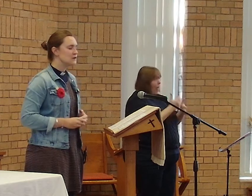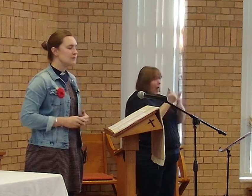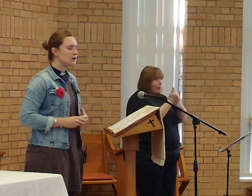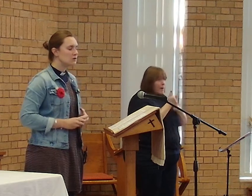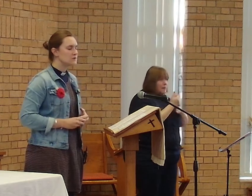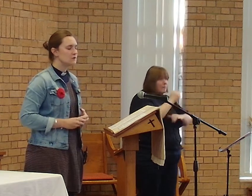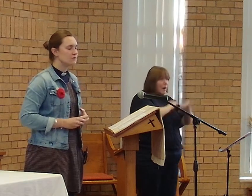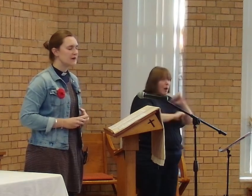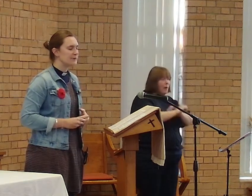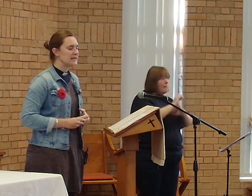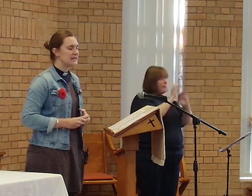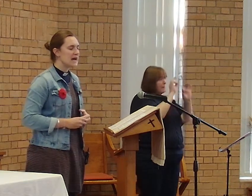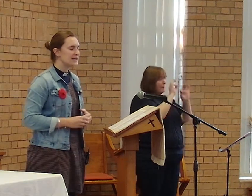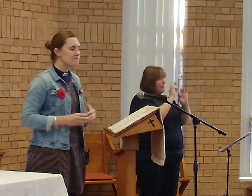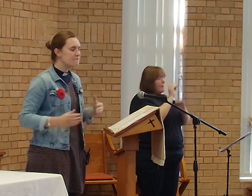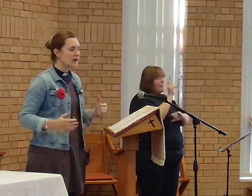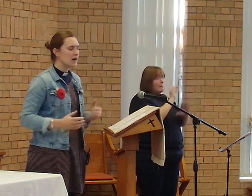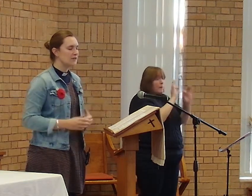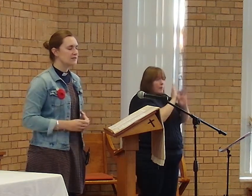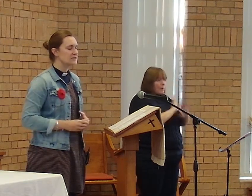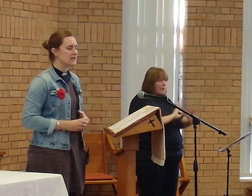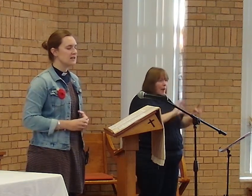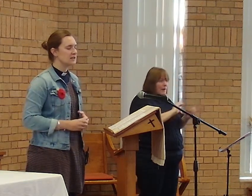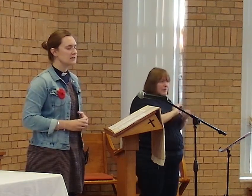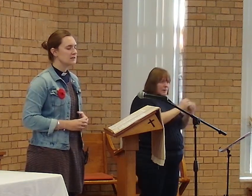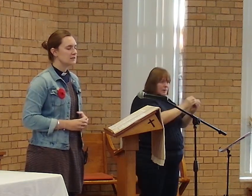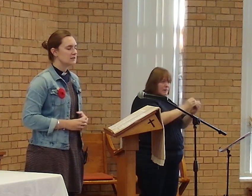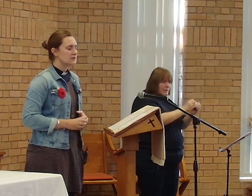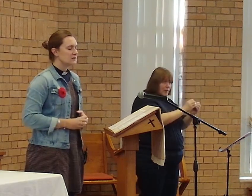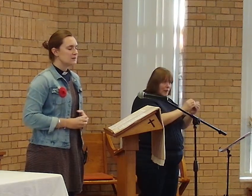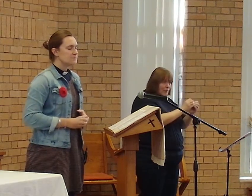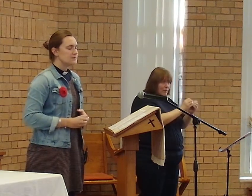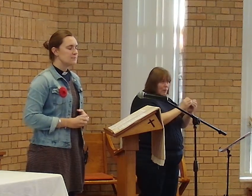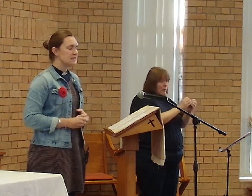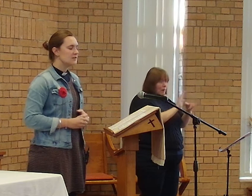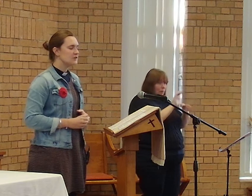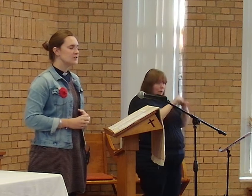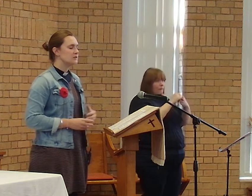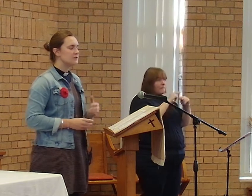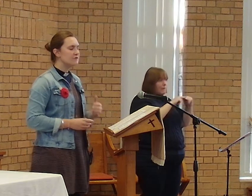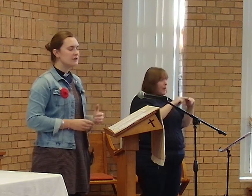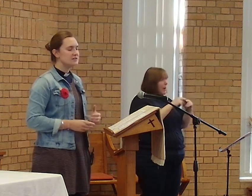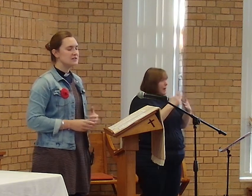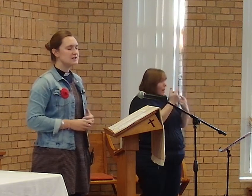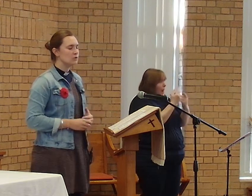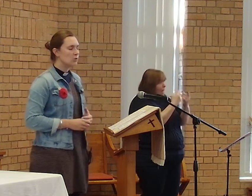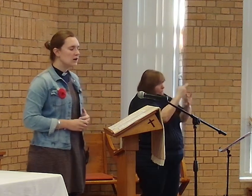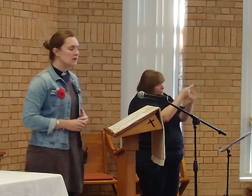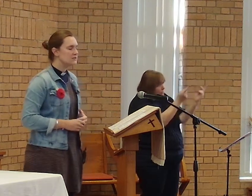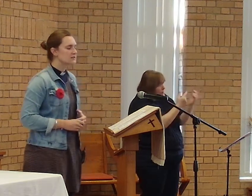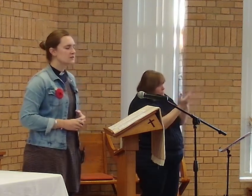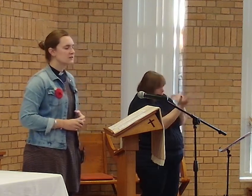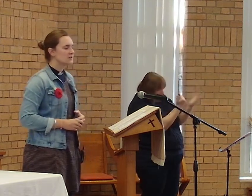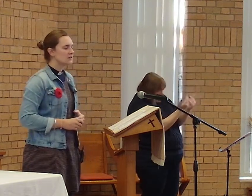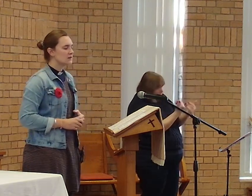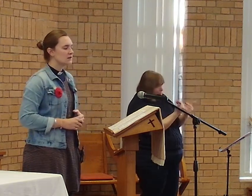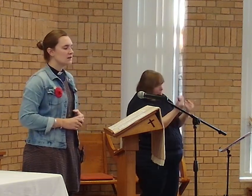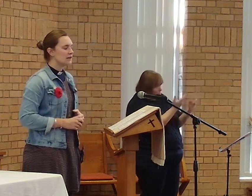be those who belong to your family and invite others in, to be those who are devoted to your